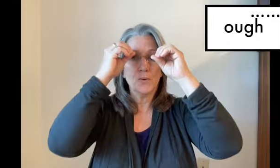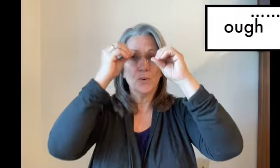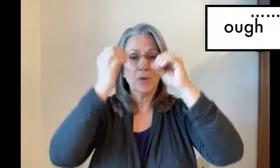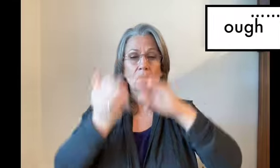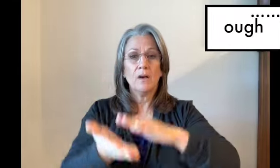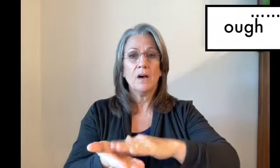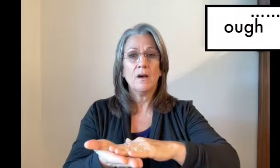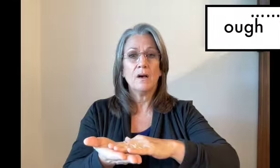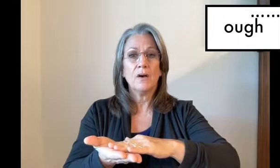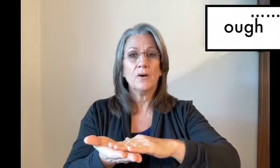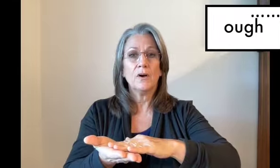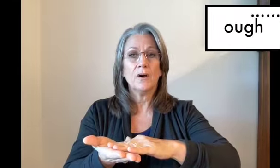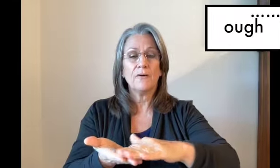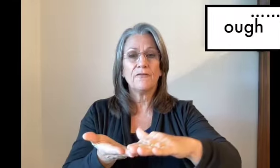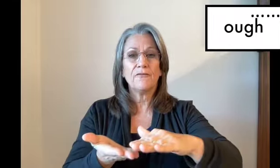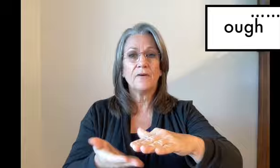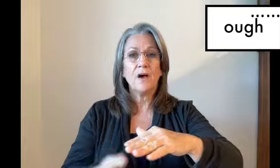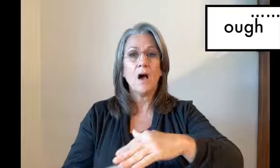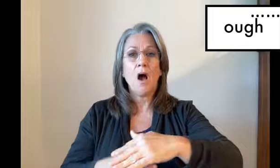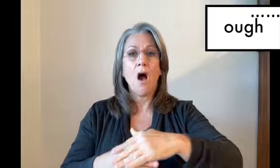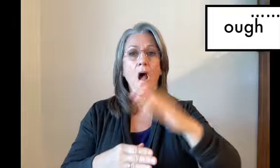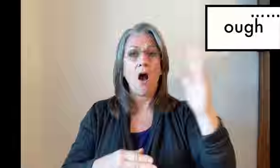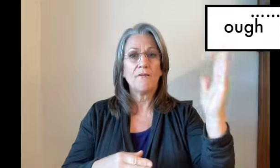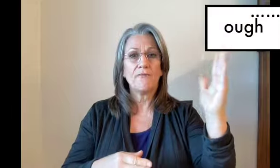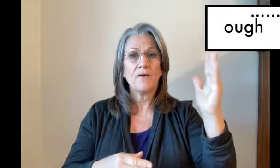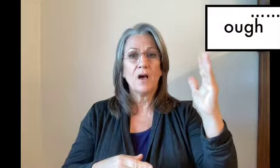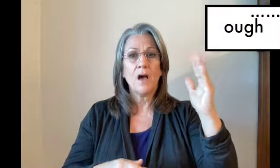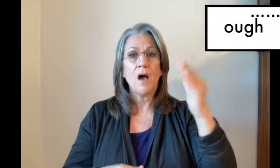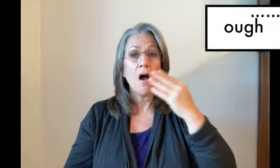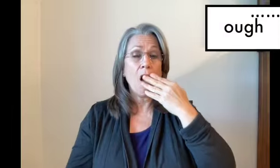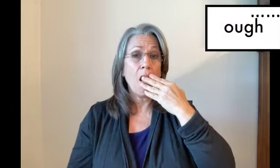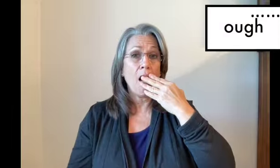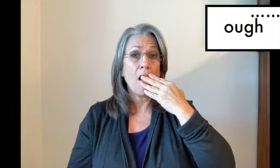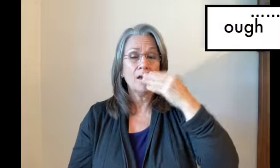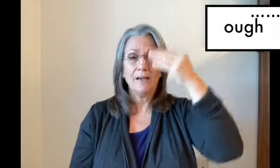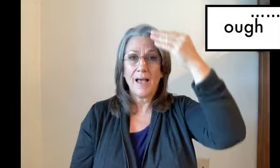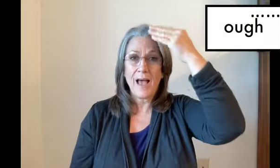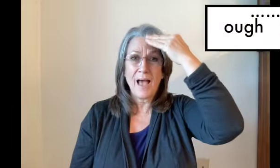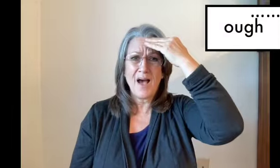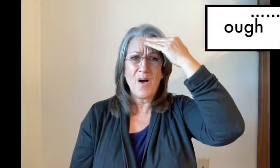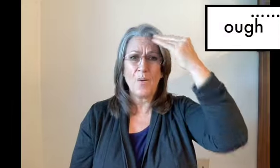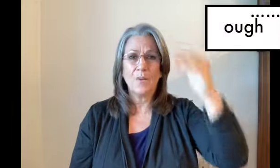ooh, uff, off, ah, ow.